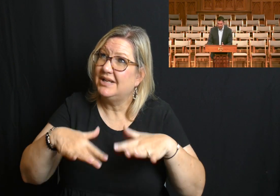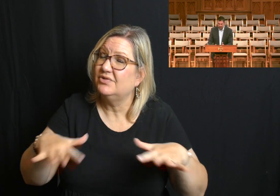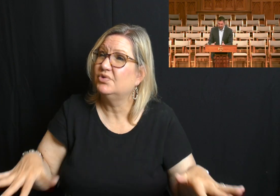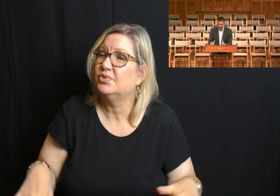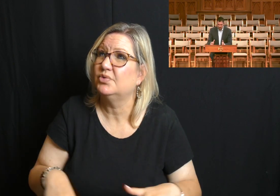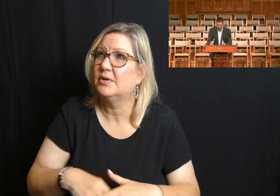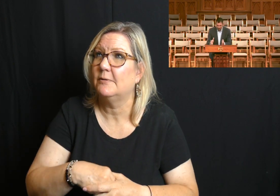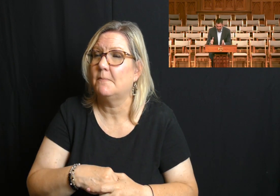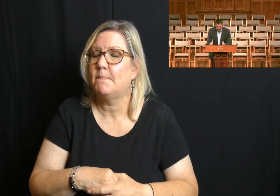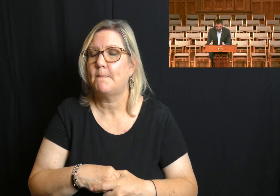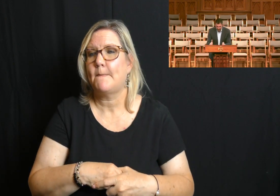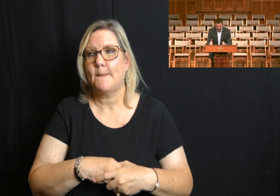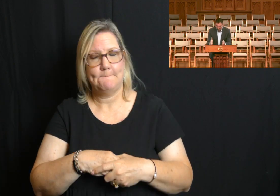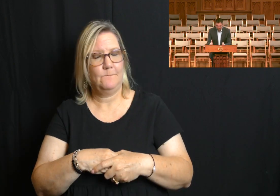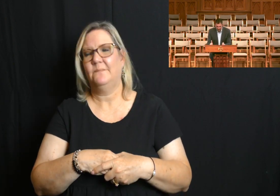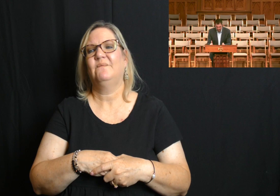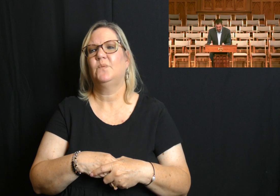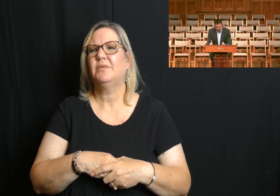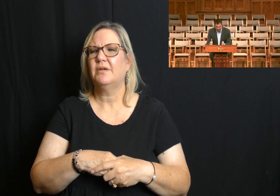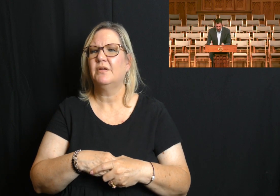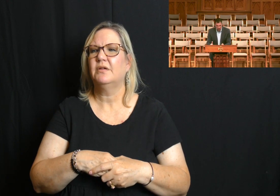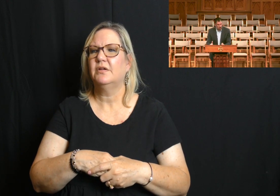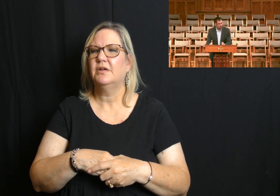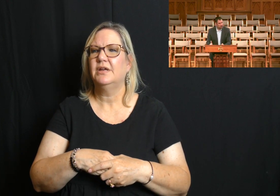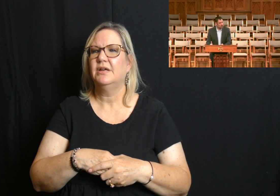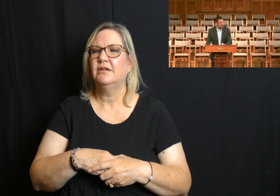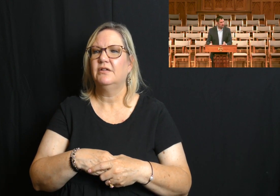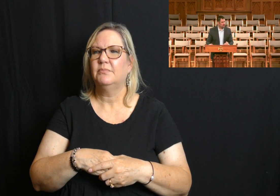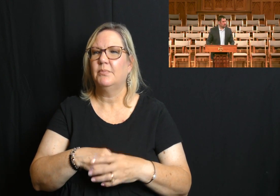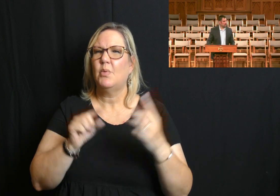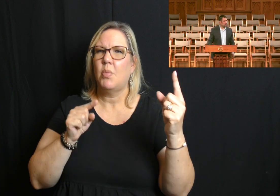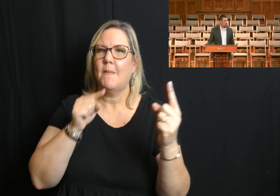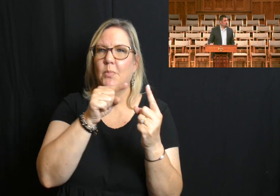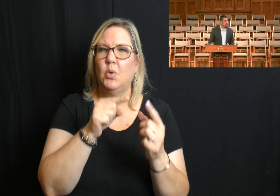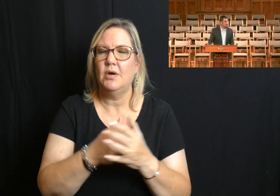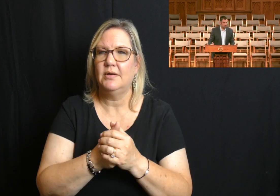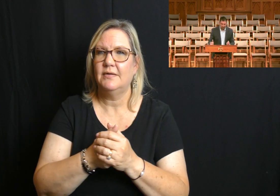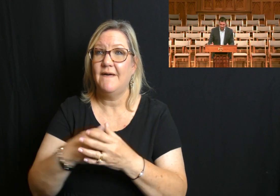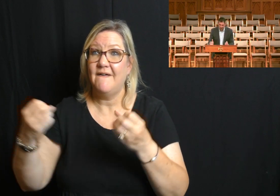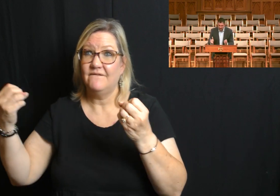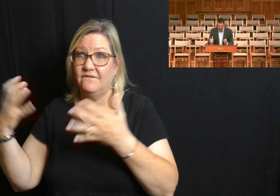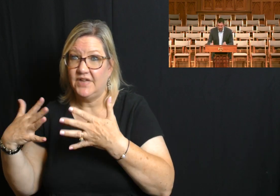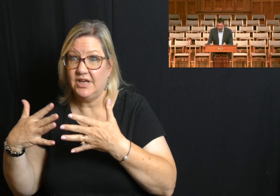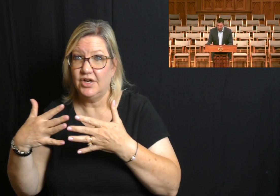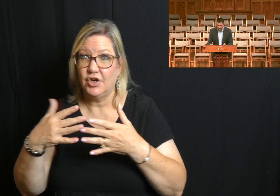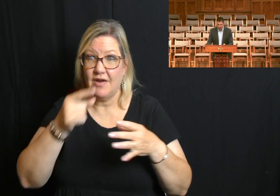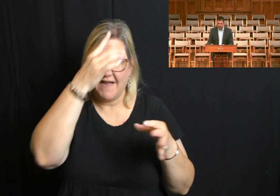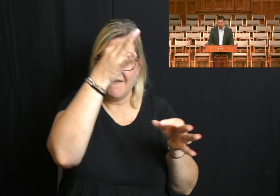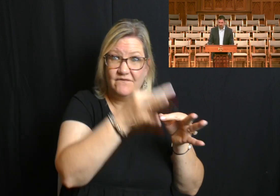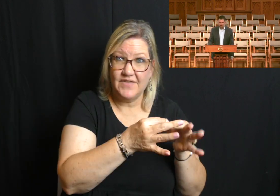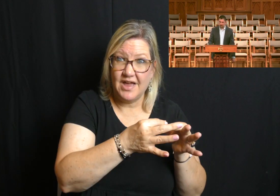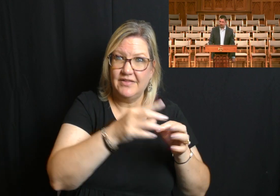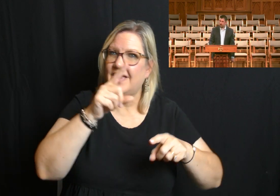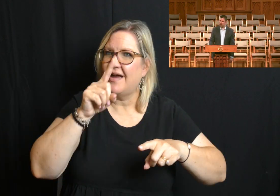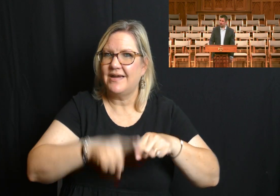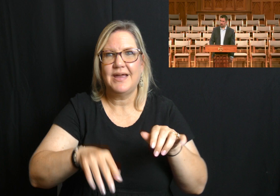thing. Fear and faith cannot coexist. Fear and faith, they cannot